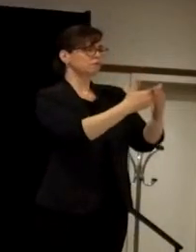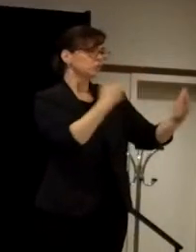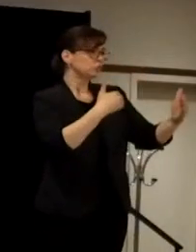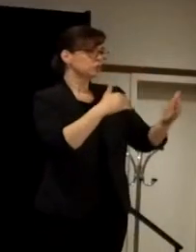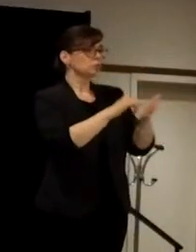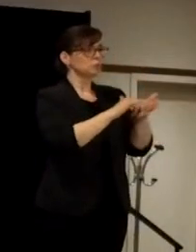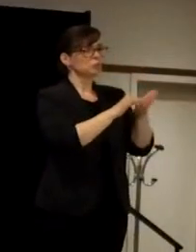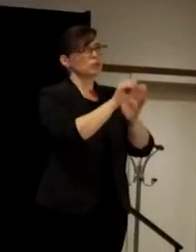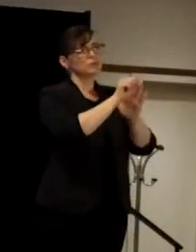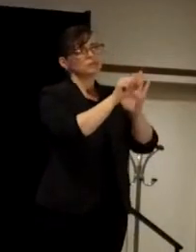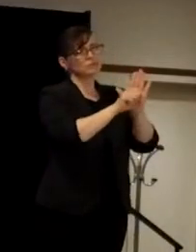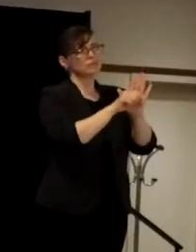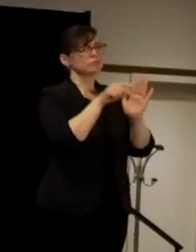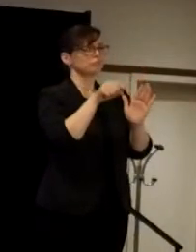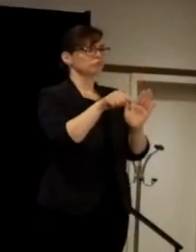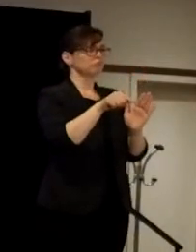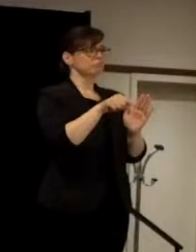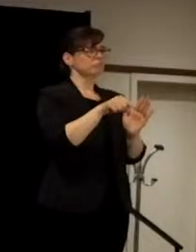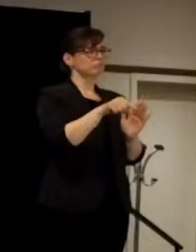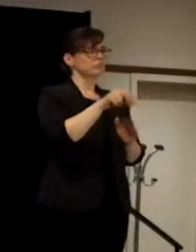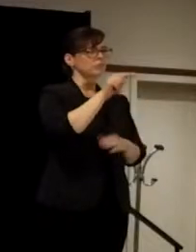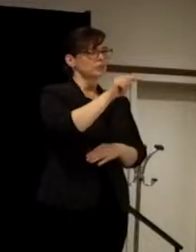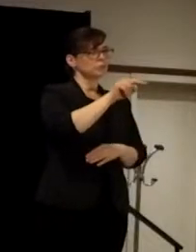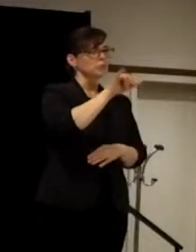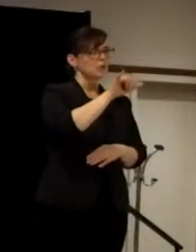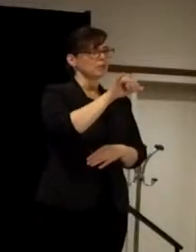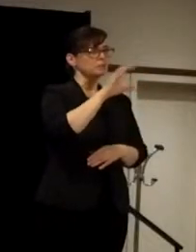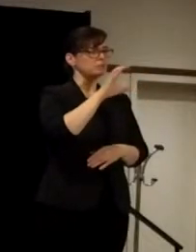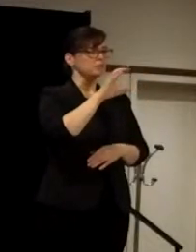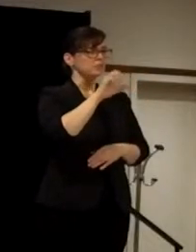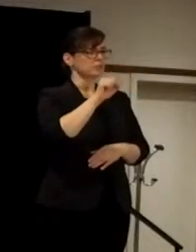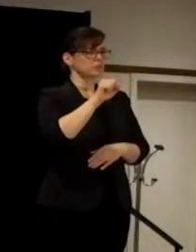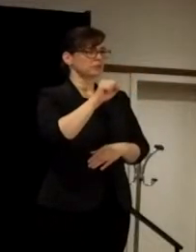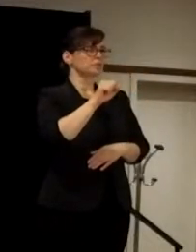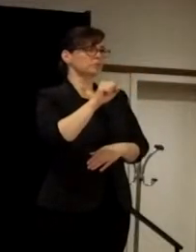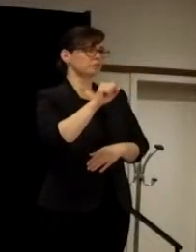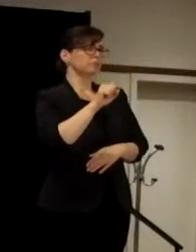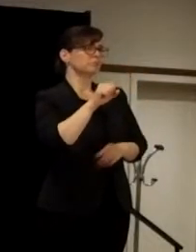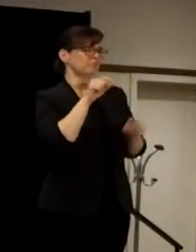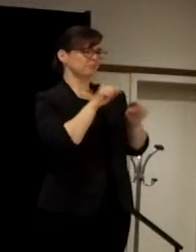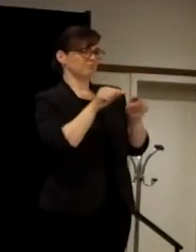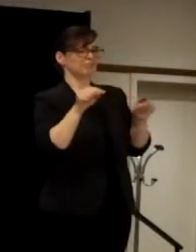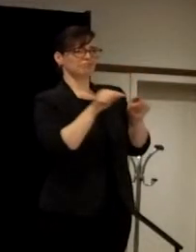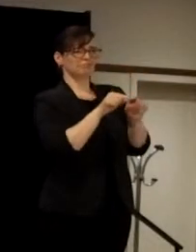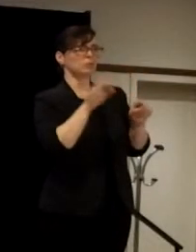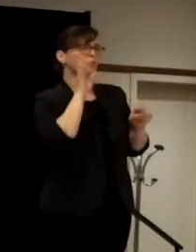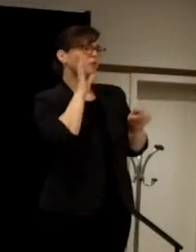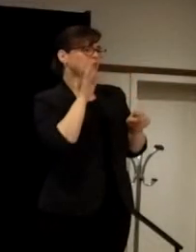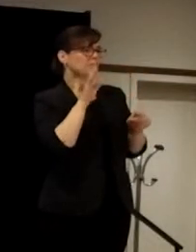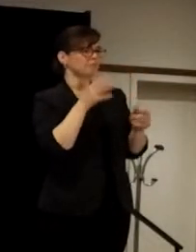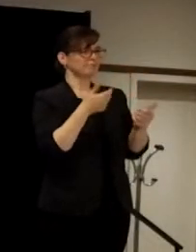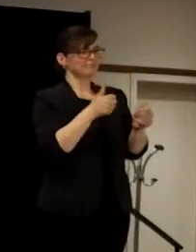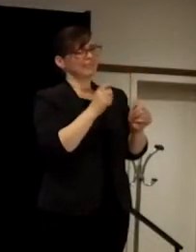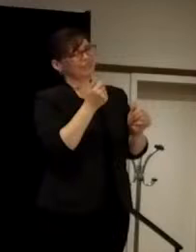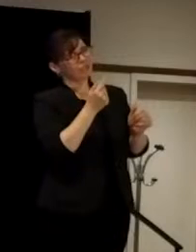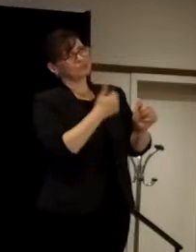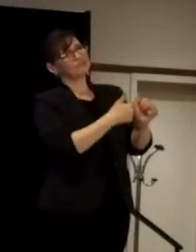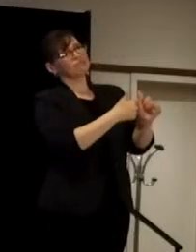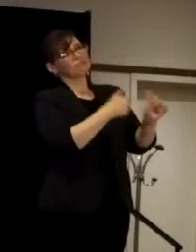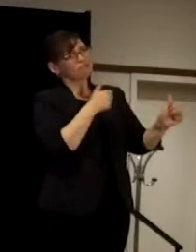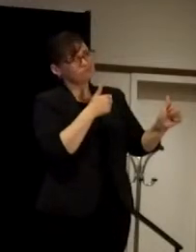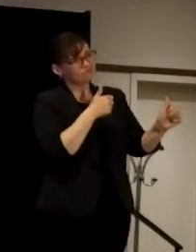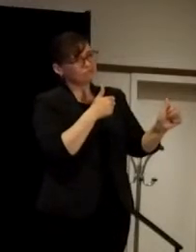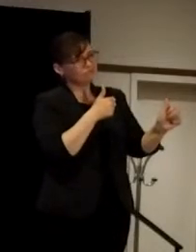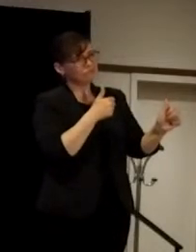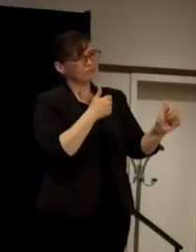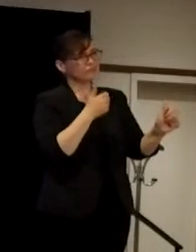called NICES. Everybody does that gives out shots, so there's always a lag a lag time, so people get caught up.